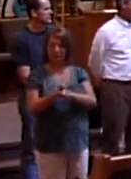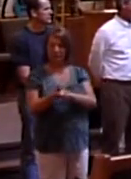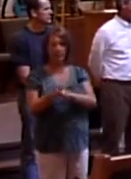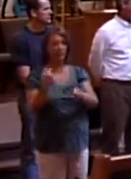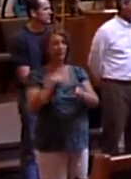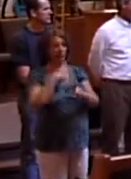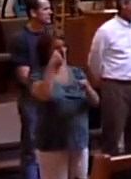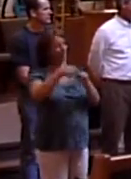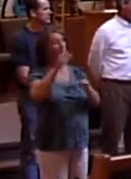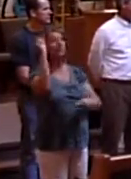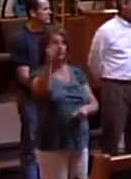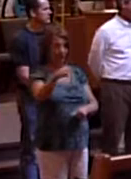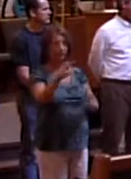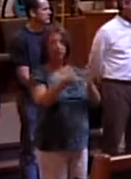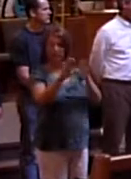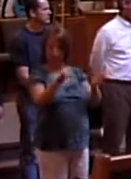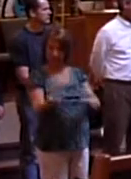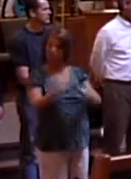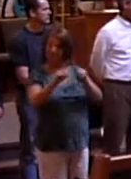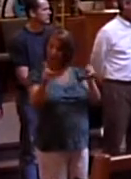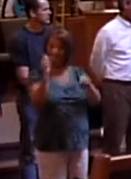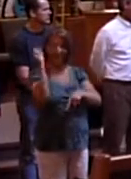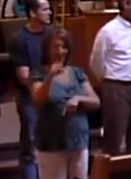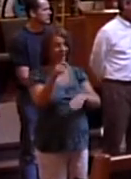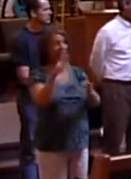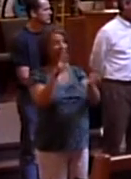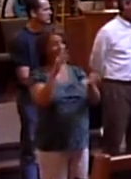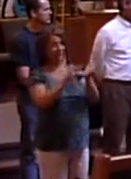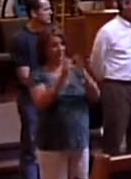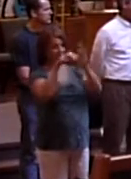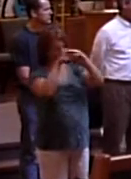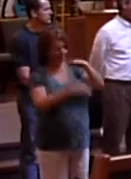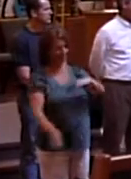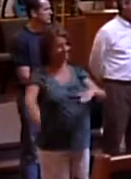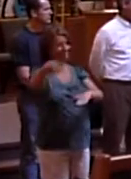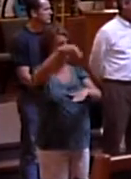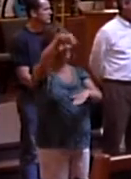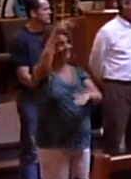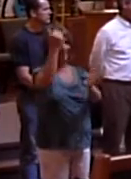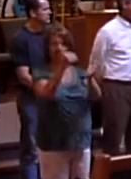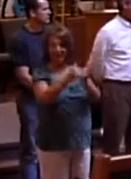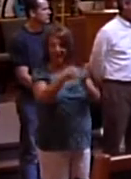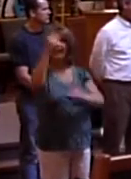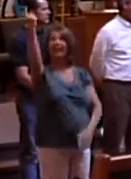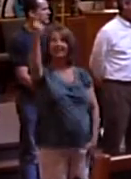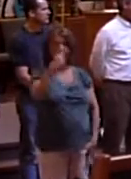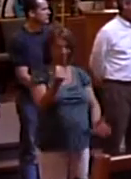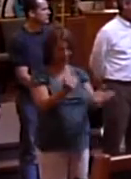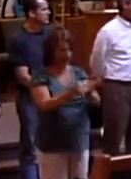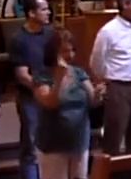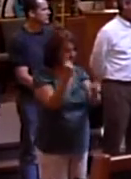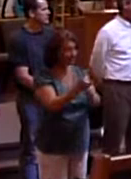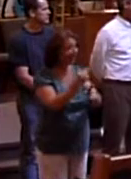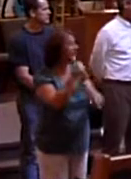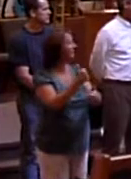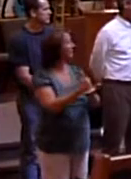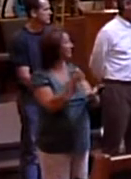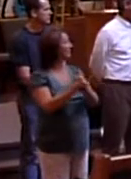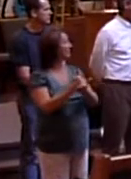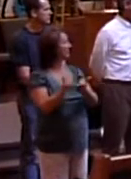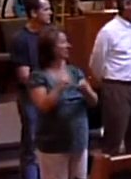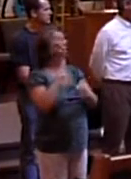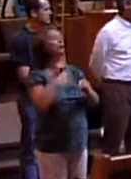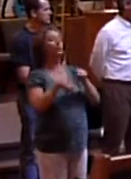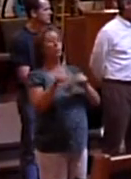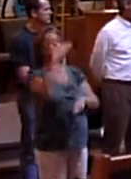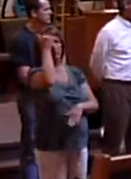remember. Yes, Jesus died, but yes, Jesus also rose again and is coming again, right? And we don't ever want